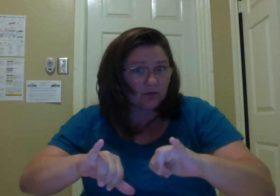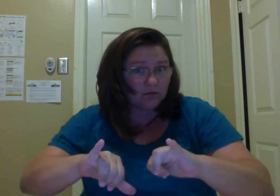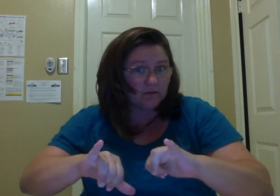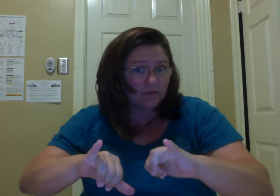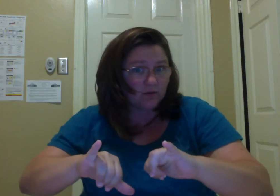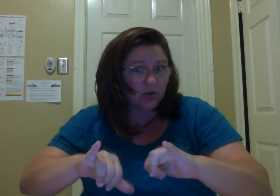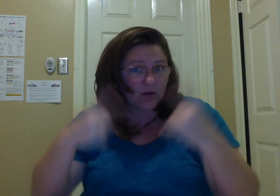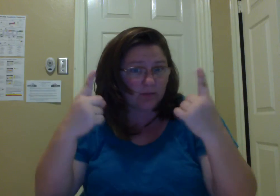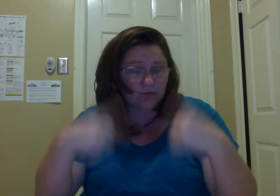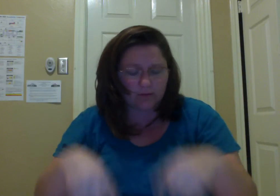Does it still hurt? Your eyebrows are up.